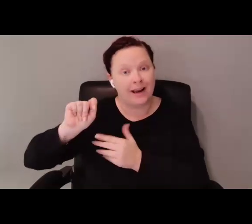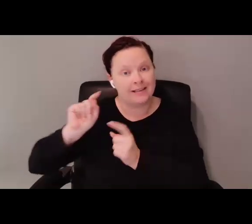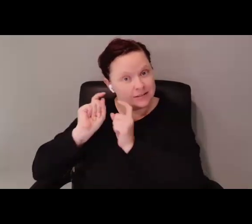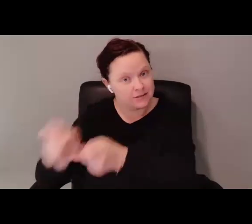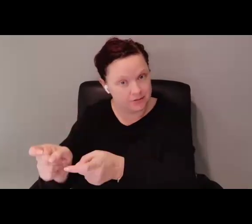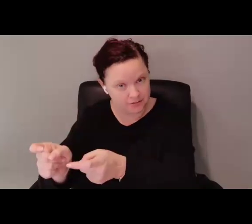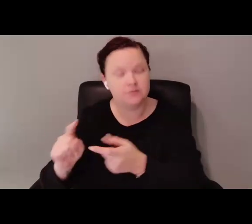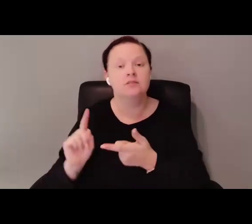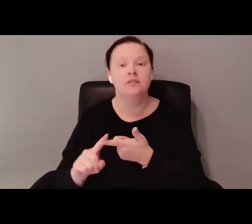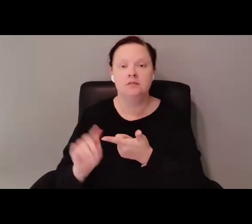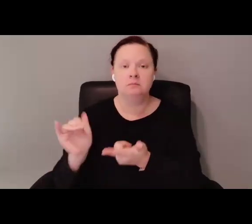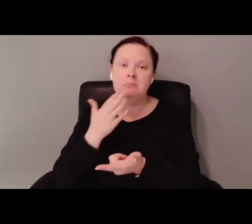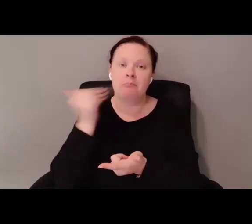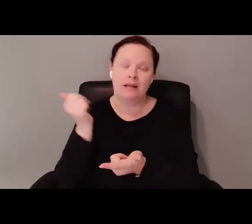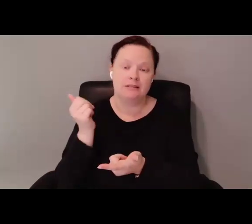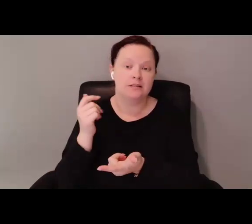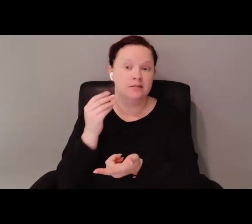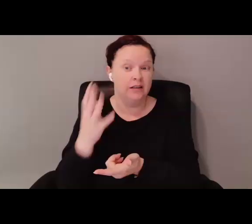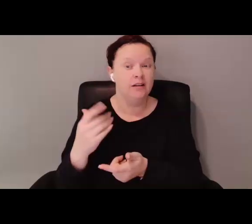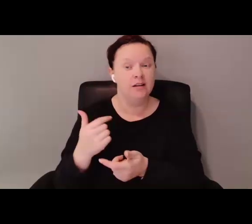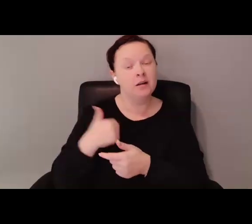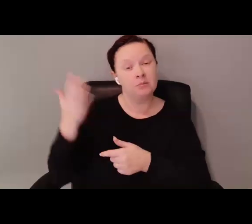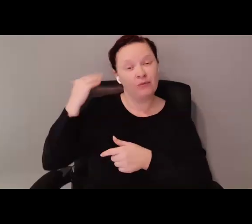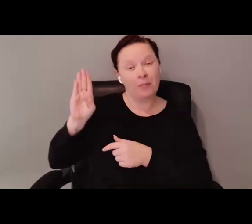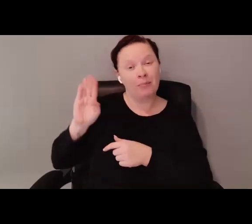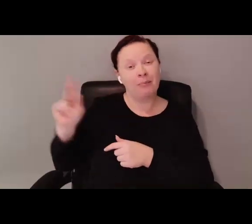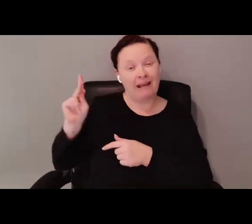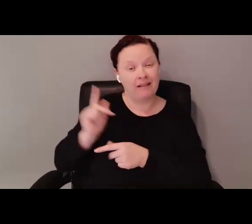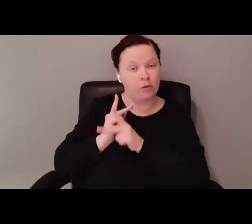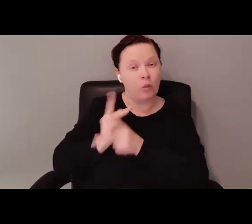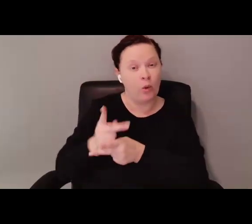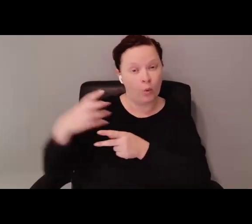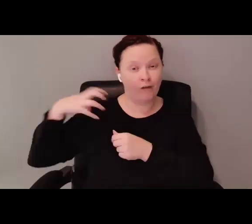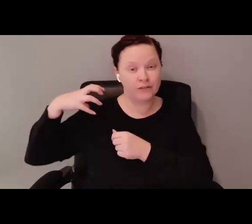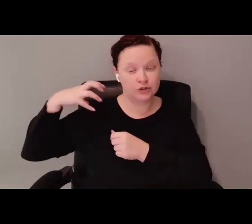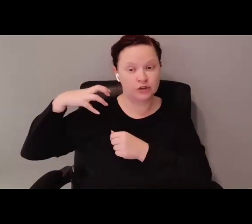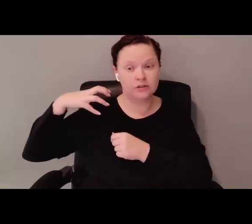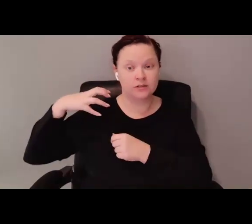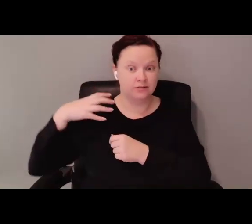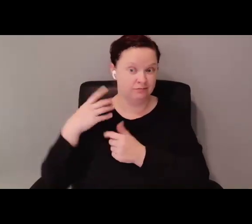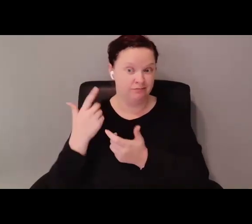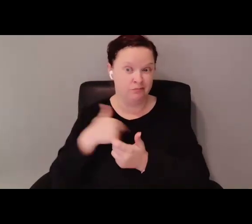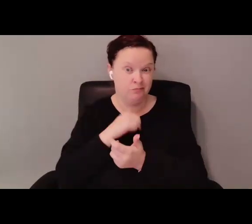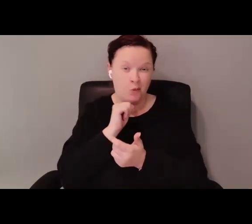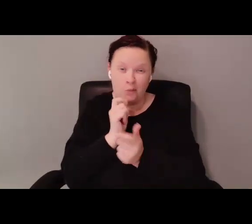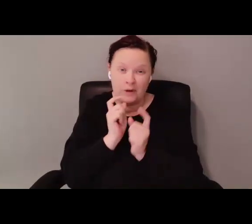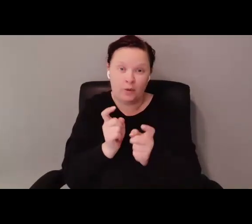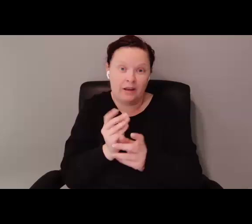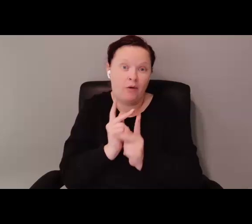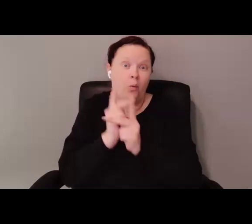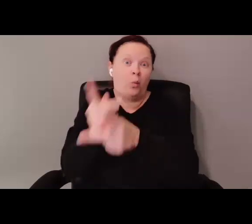thing. I was a loan officer at a bank, as I mentioned, and we never gave loans unless that